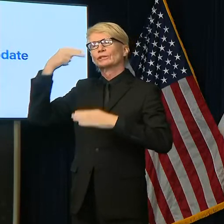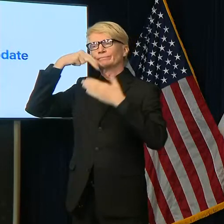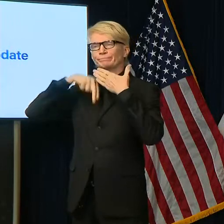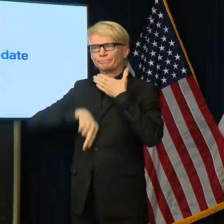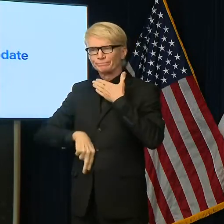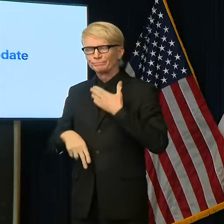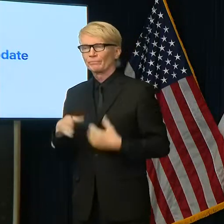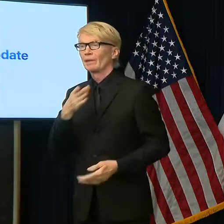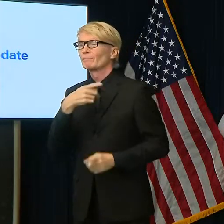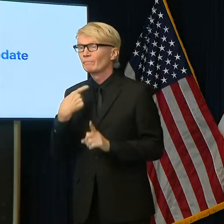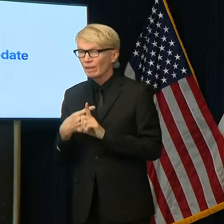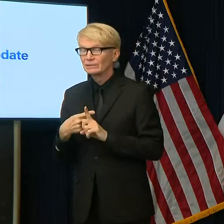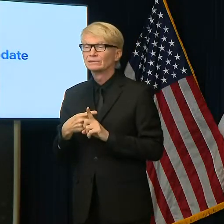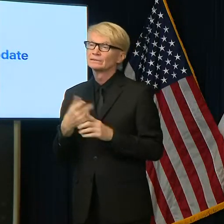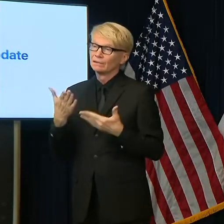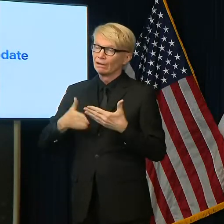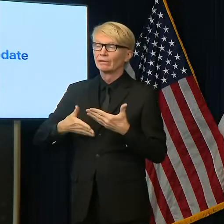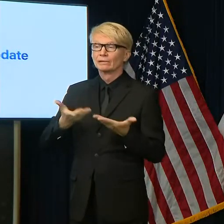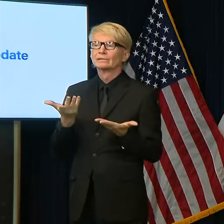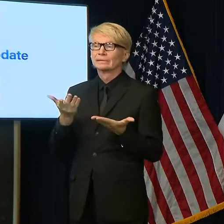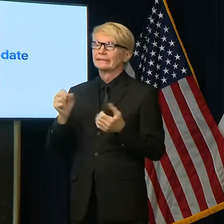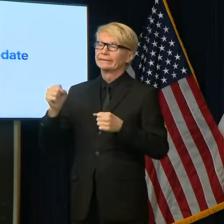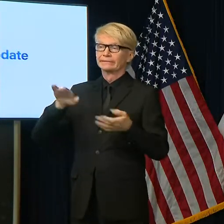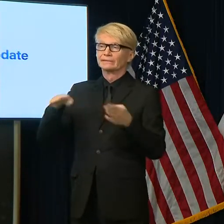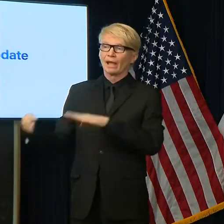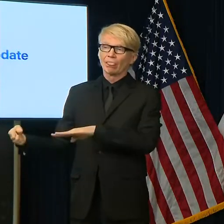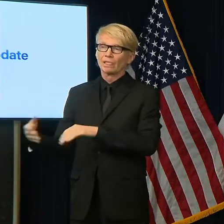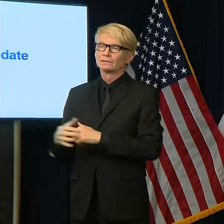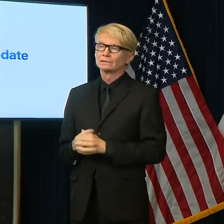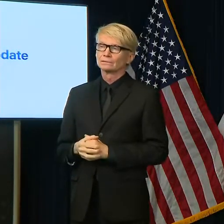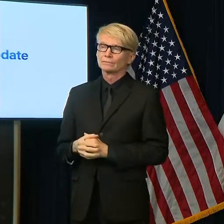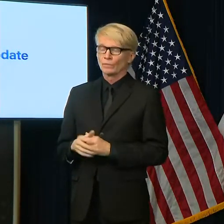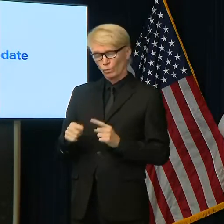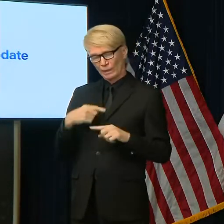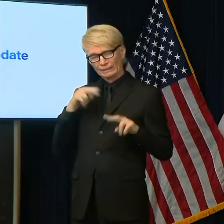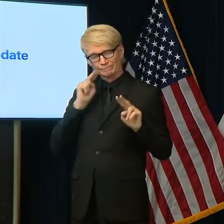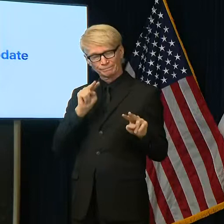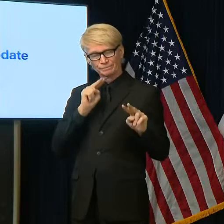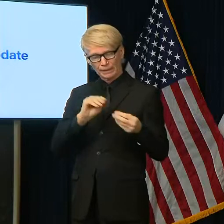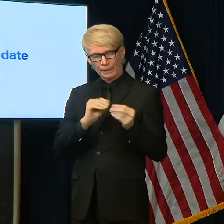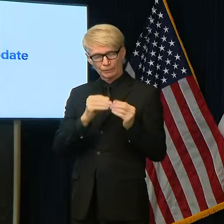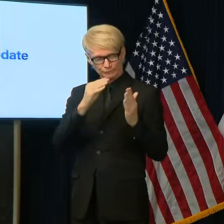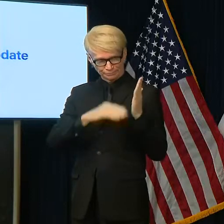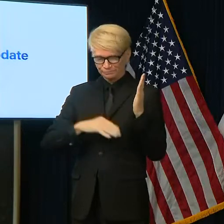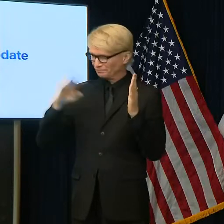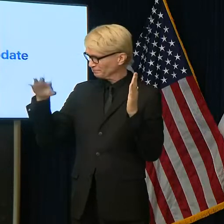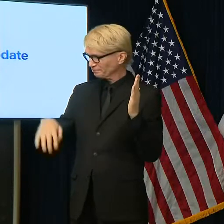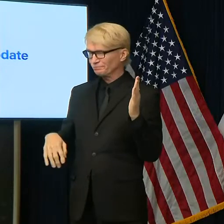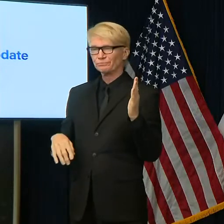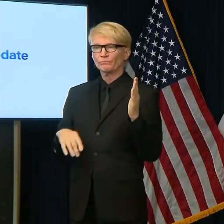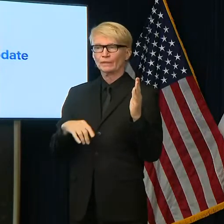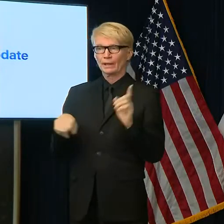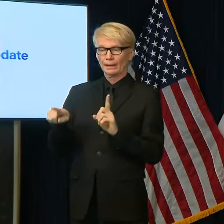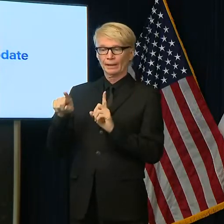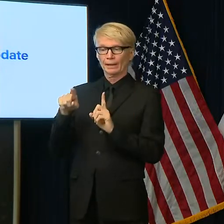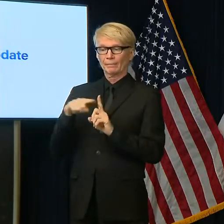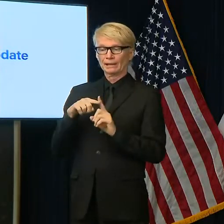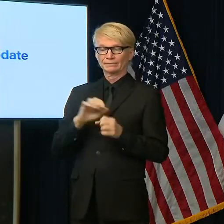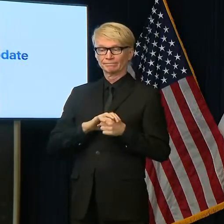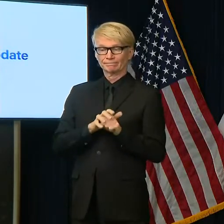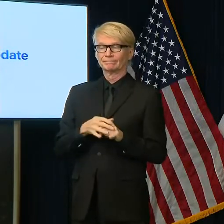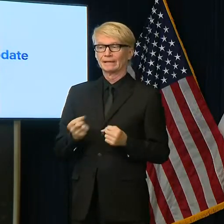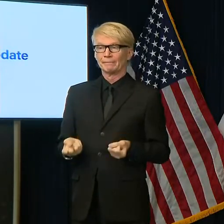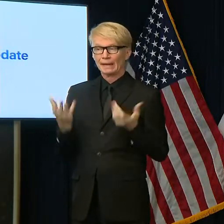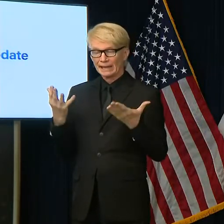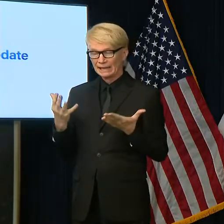Whenever I look at the death numbers on a same day, when I also see that our positivity numbers are going down and the